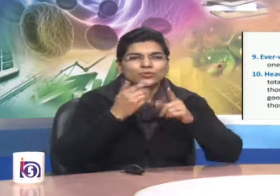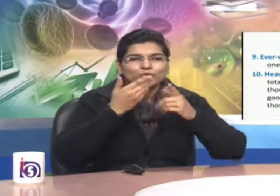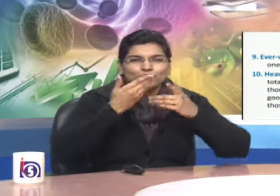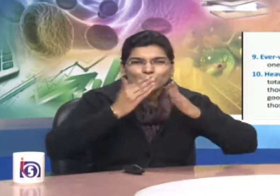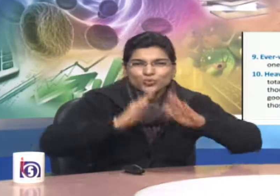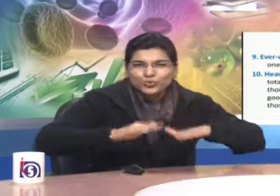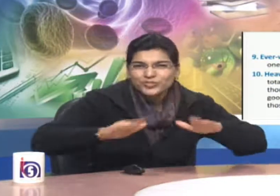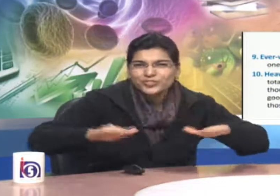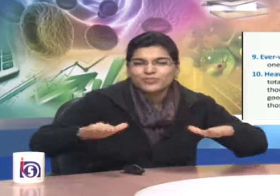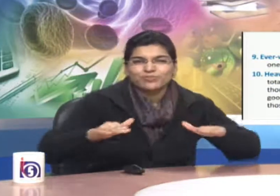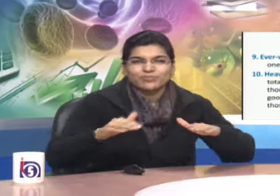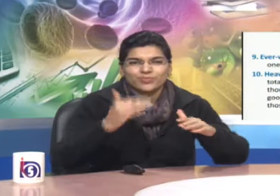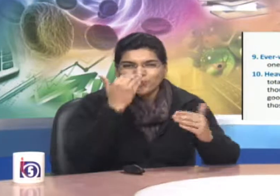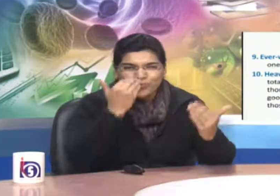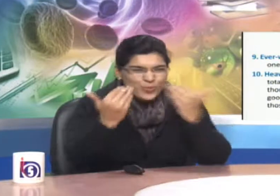and making them feel free.